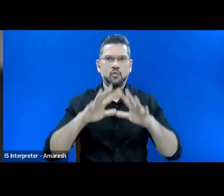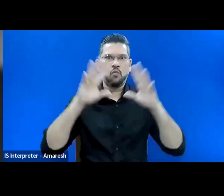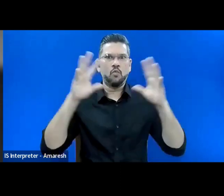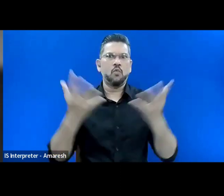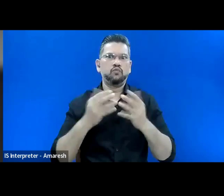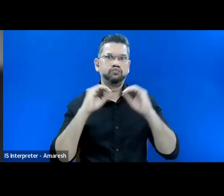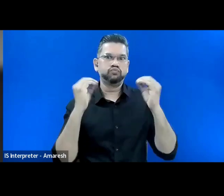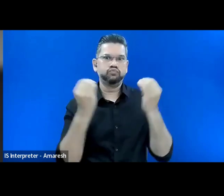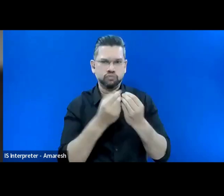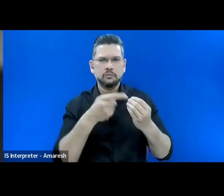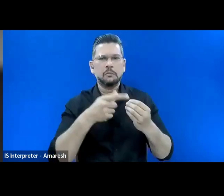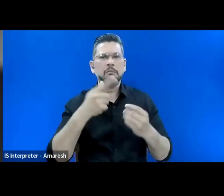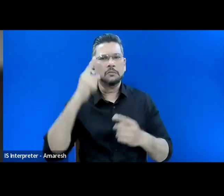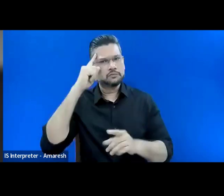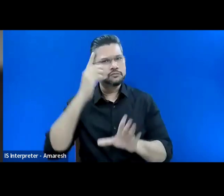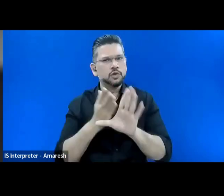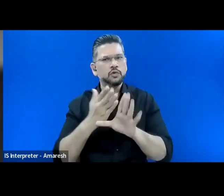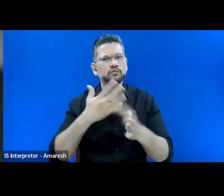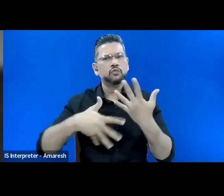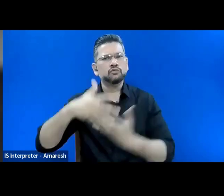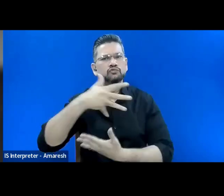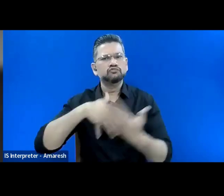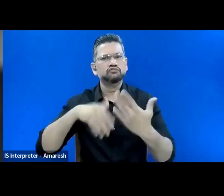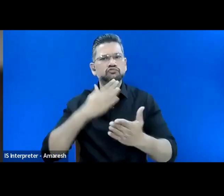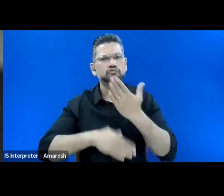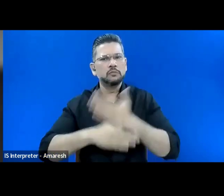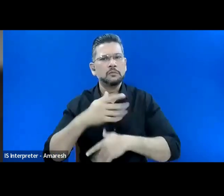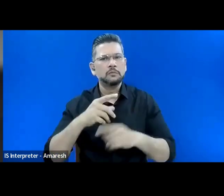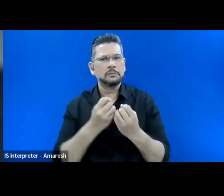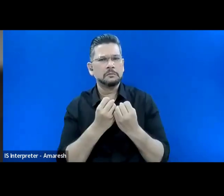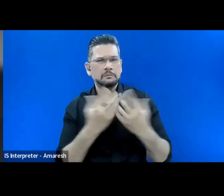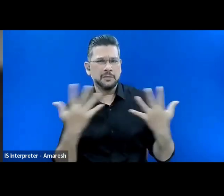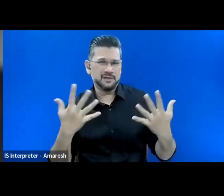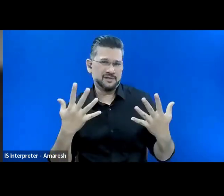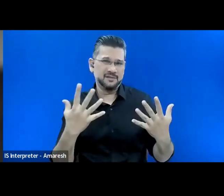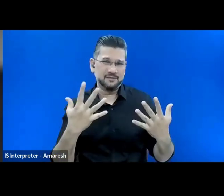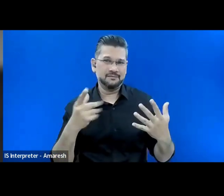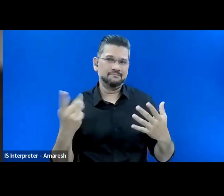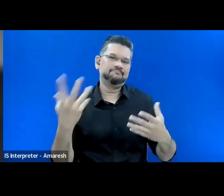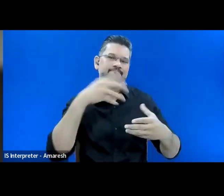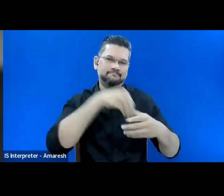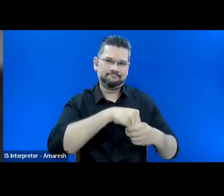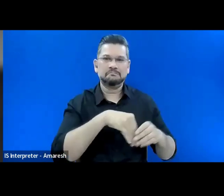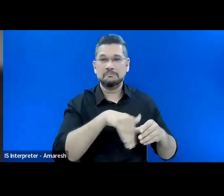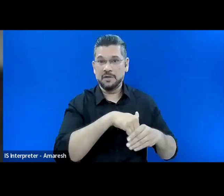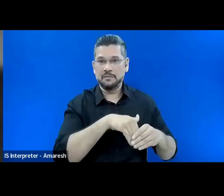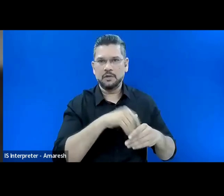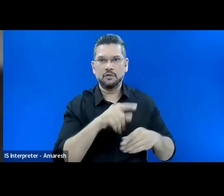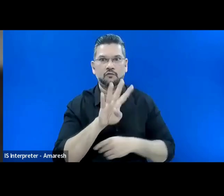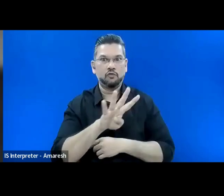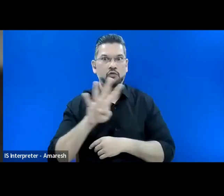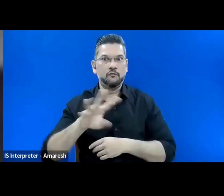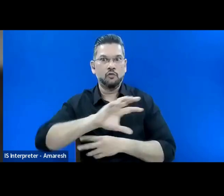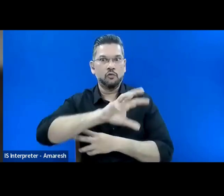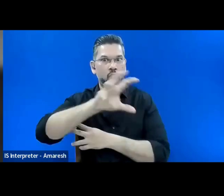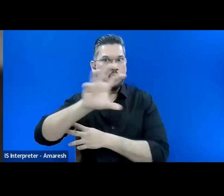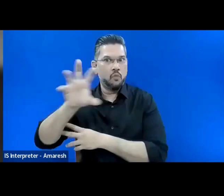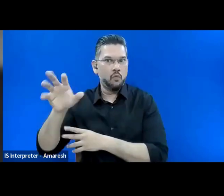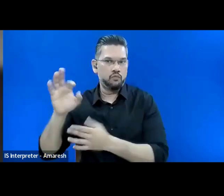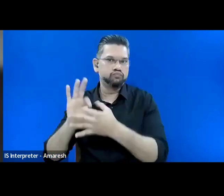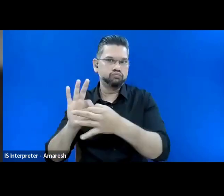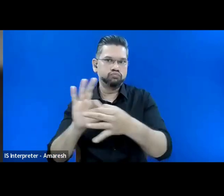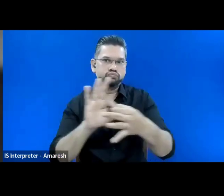psychosocial disabilities, having its presence in more than 44 countries globally. We work with our national leaders and members